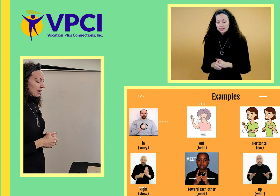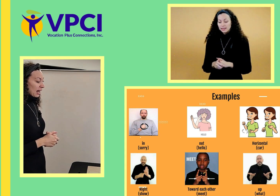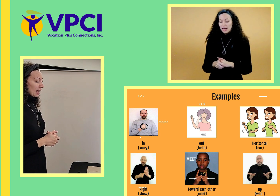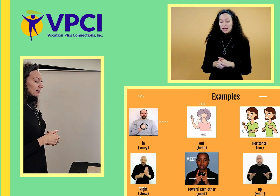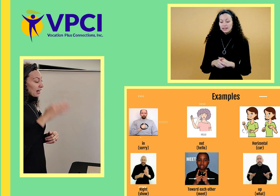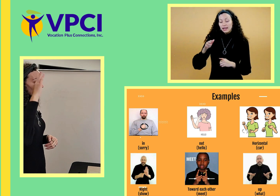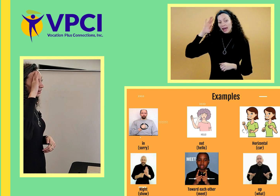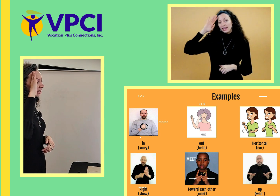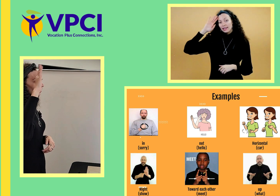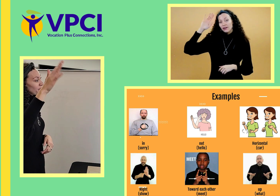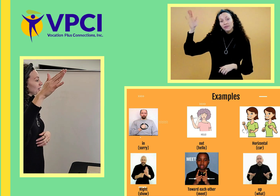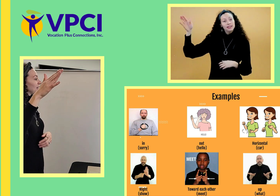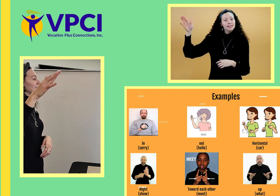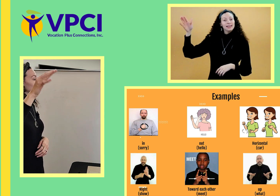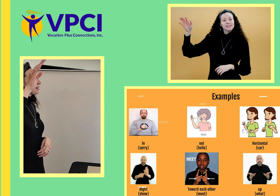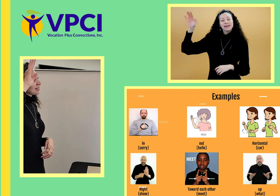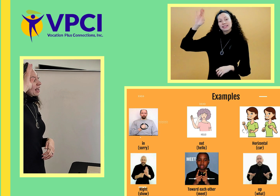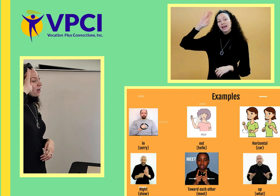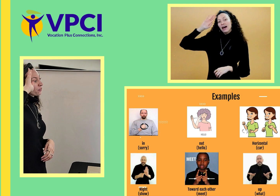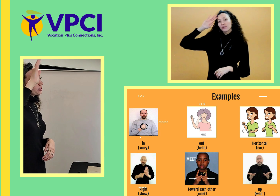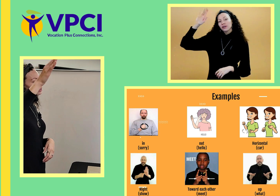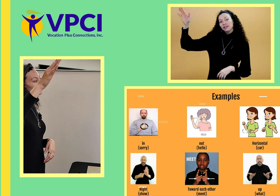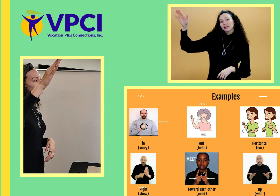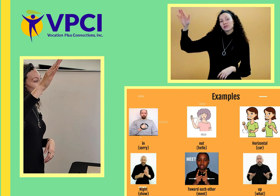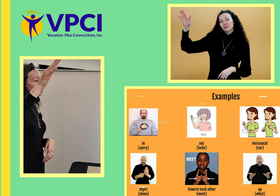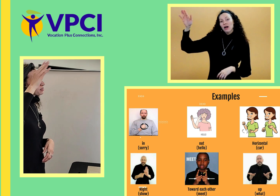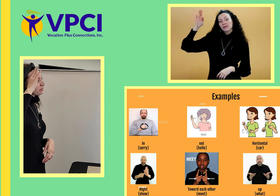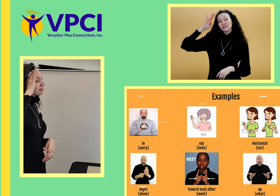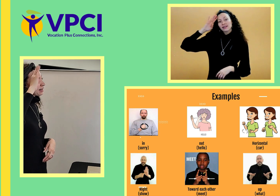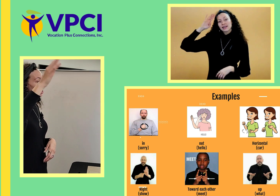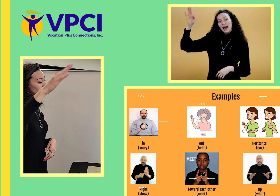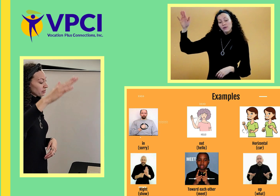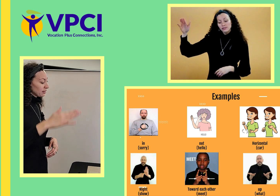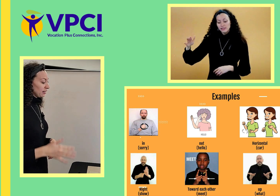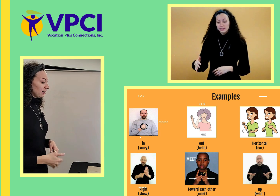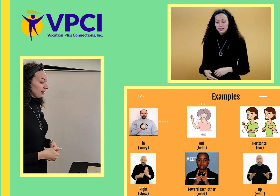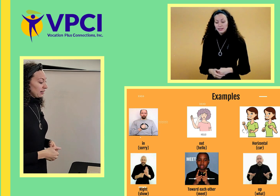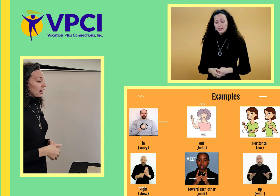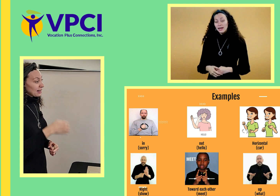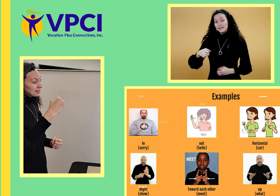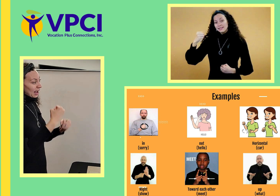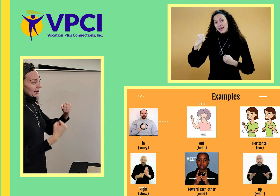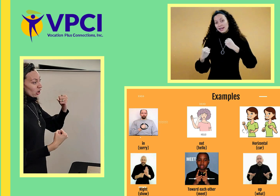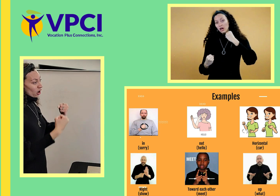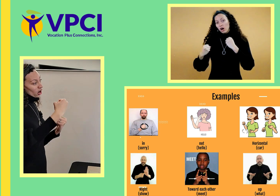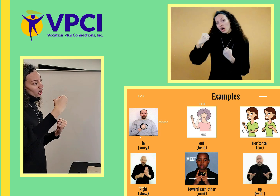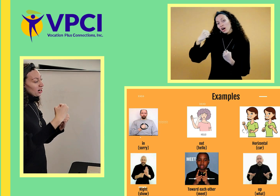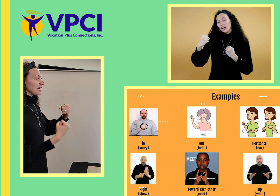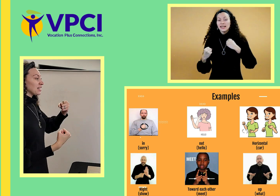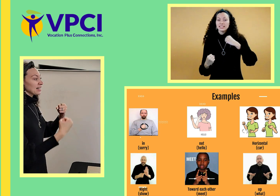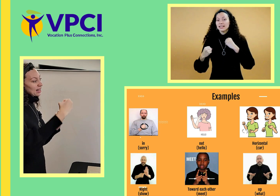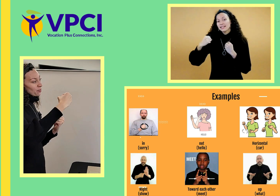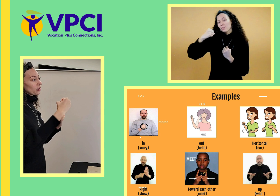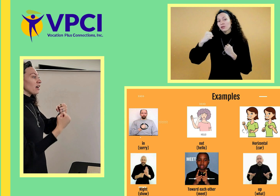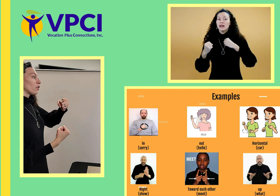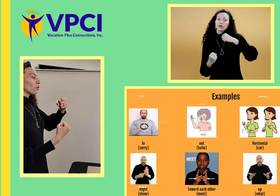The sign hello is facing outward because your palm is facing out. The sign car